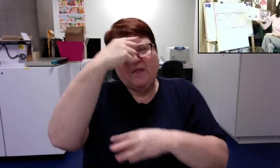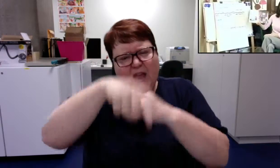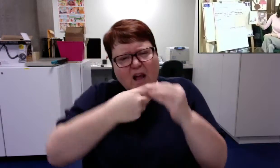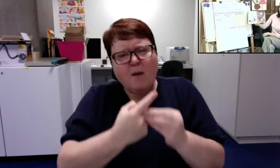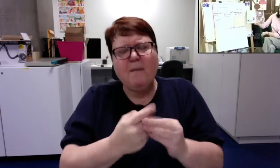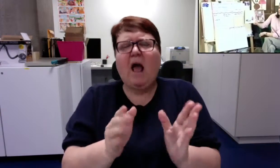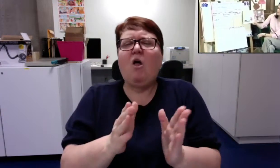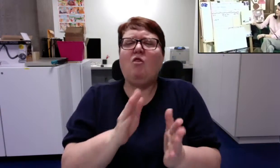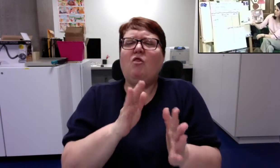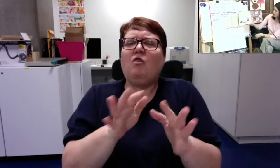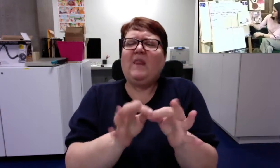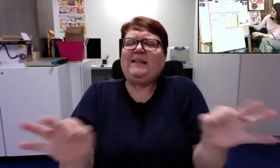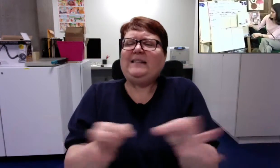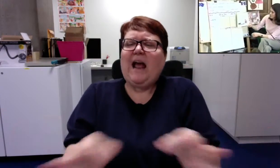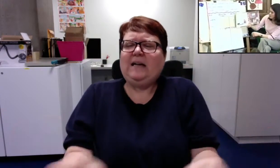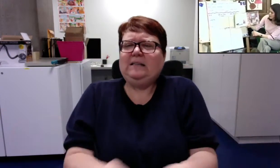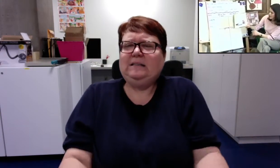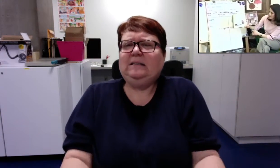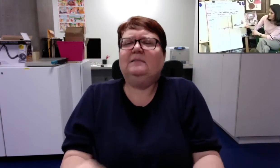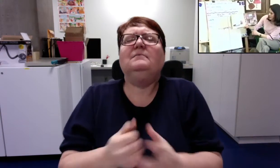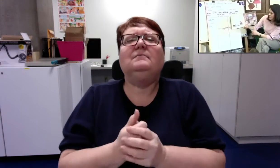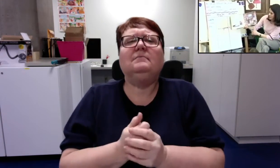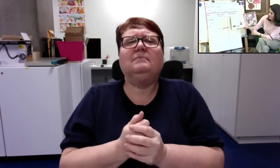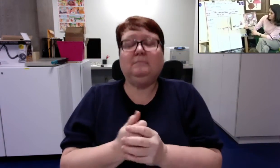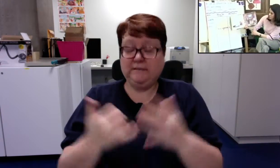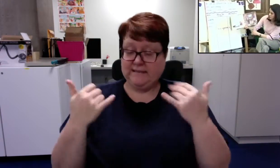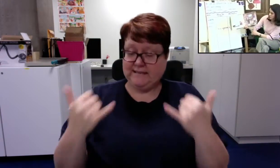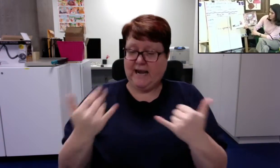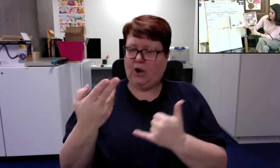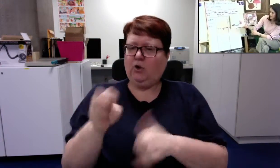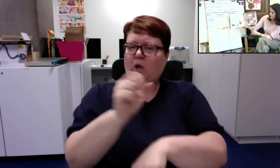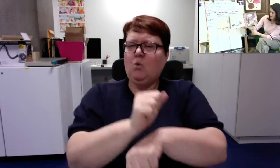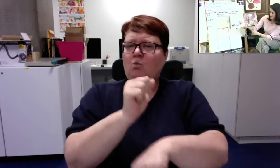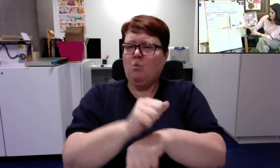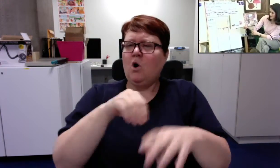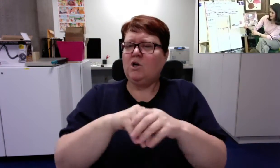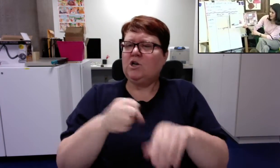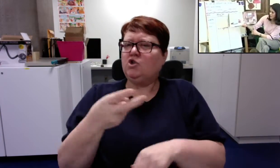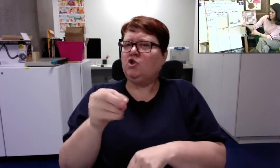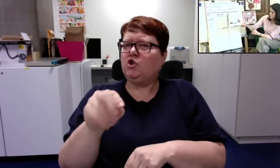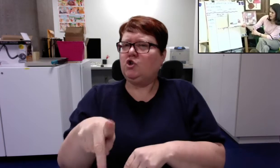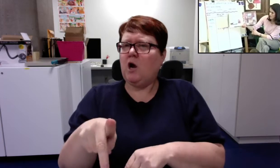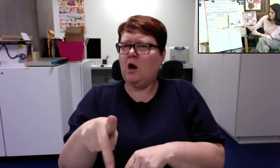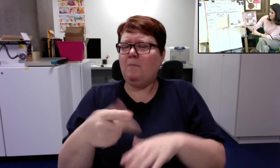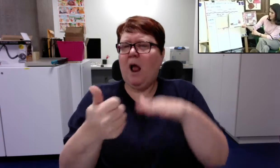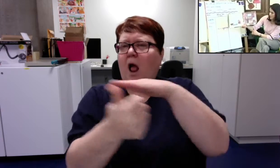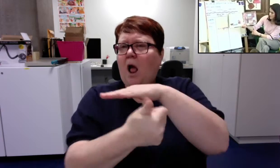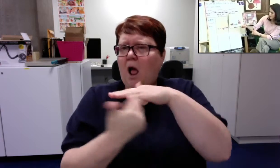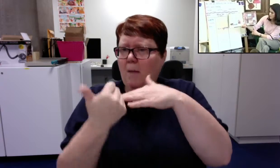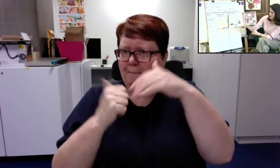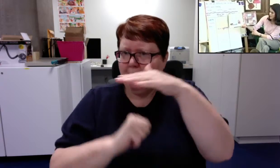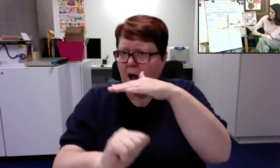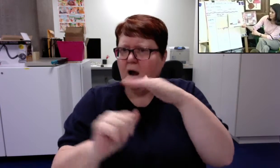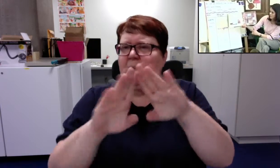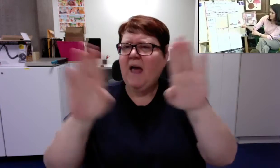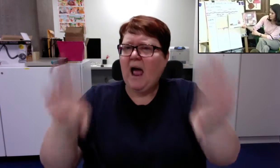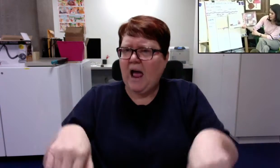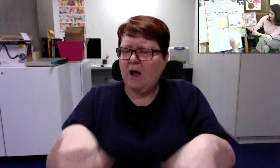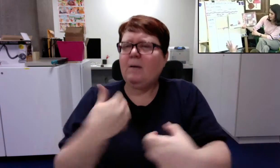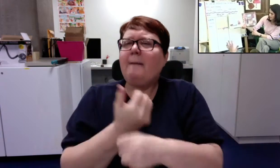and see if you can infer? Now, he worked in the shop at the bottom of the house